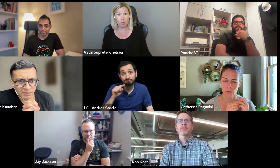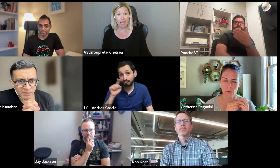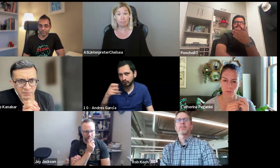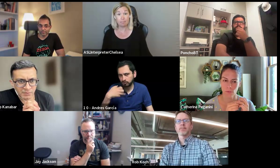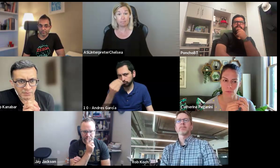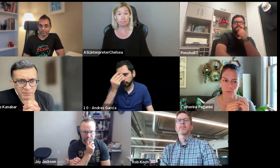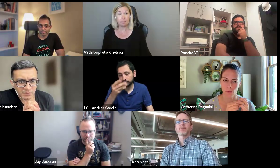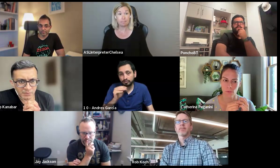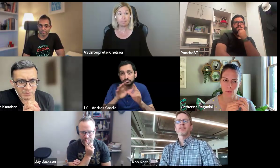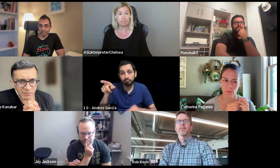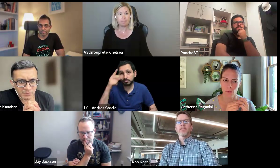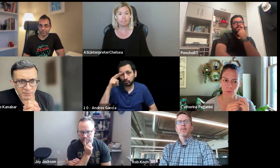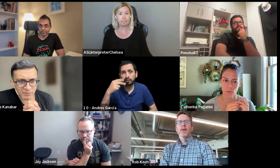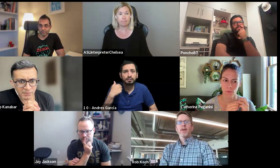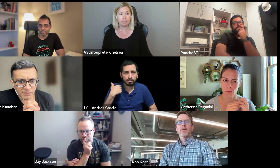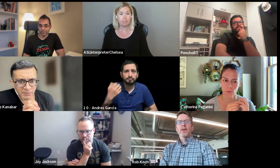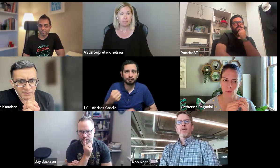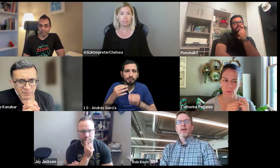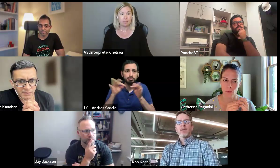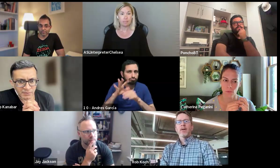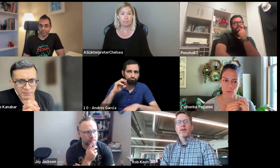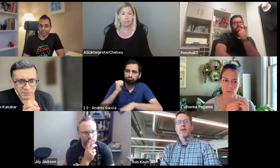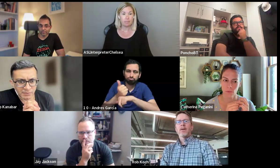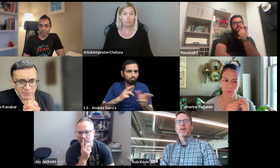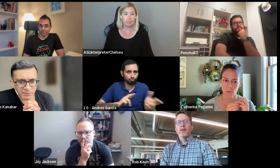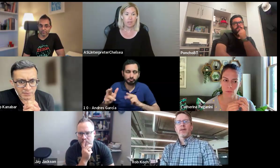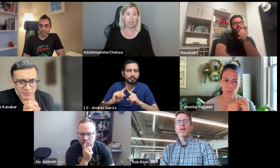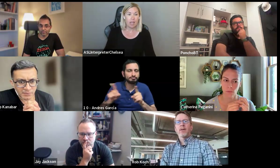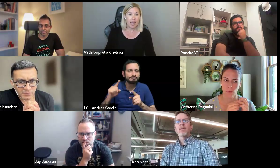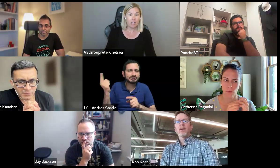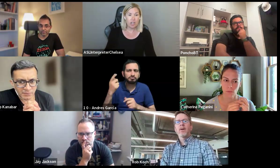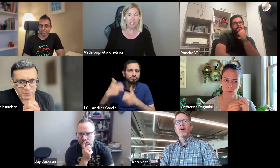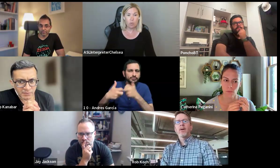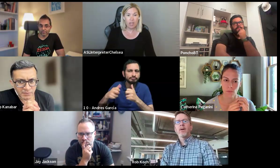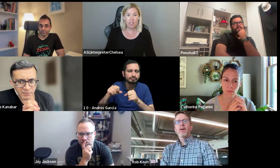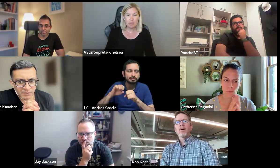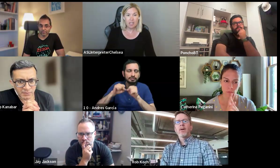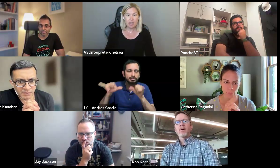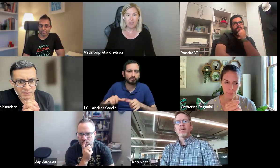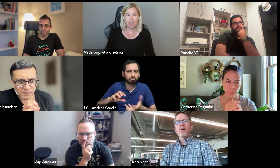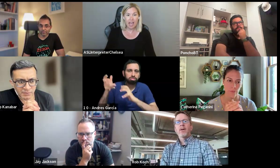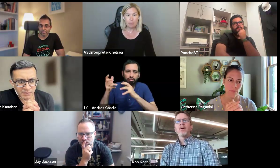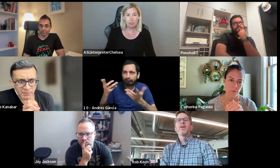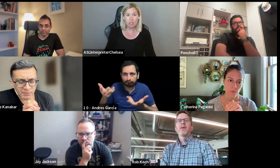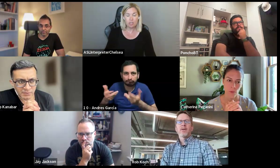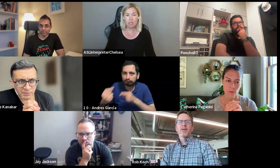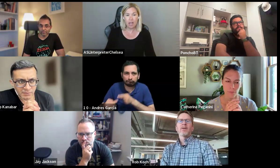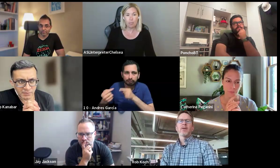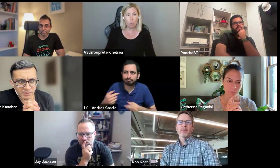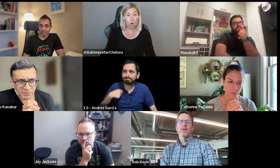wiki, if we can. And Andre said, it seems like the captions